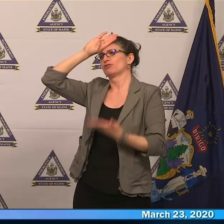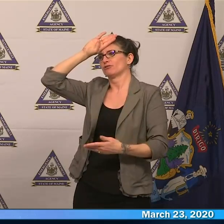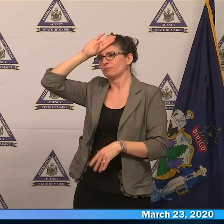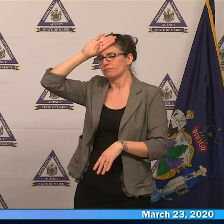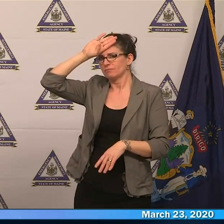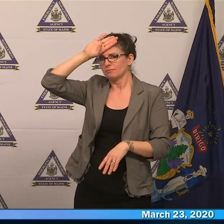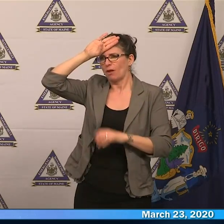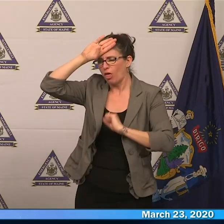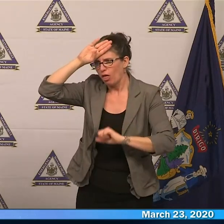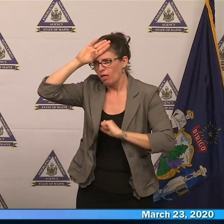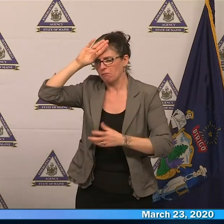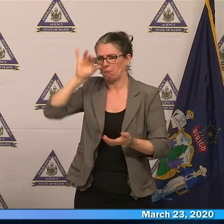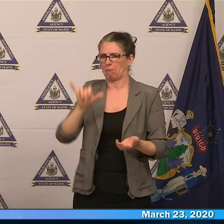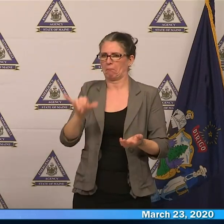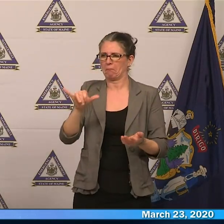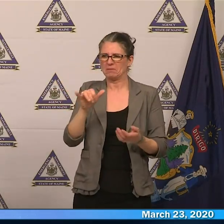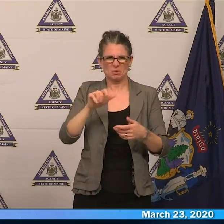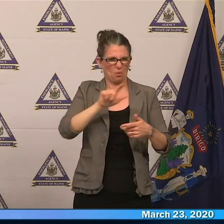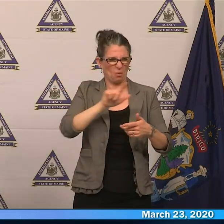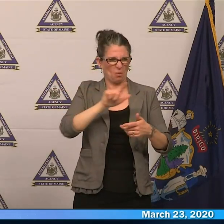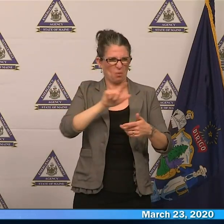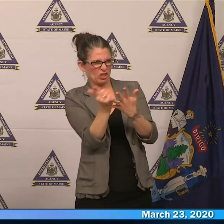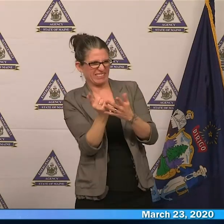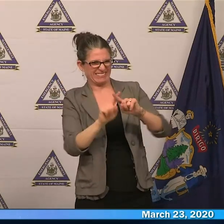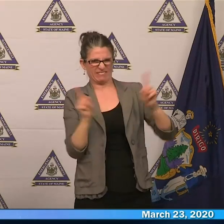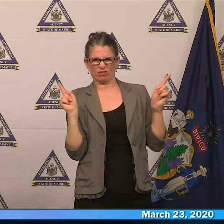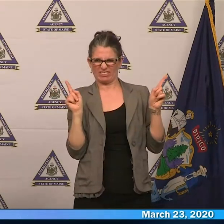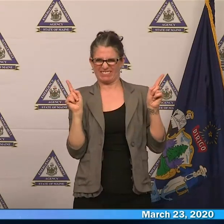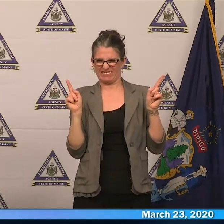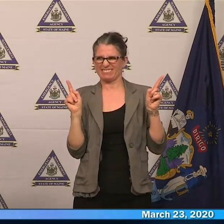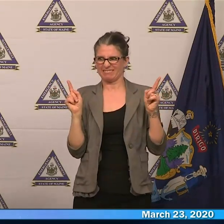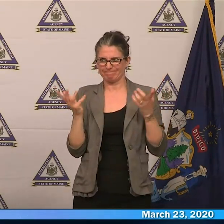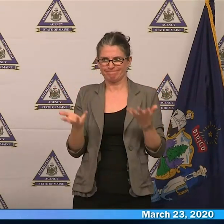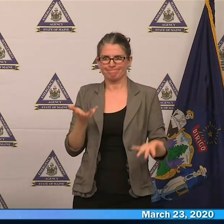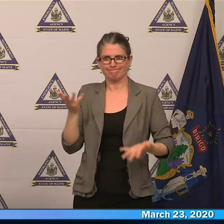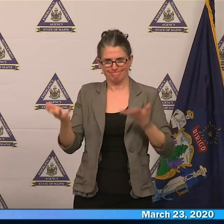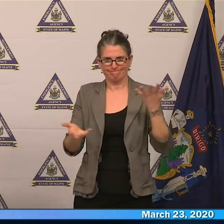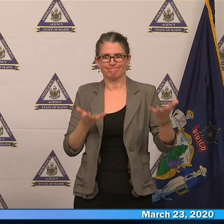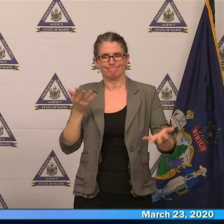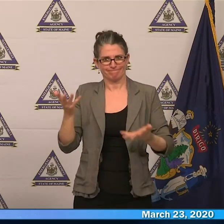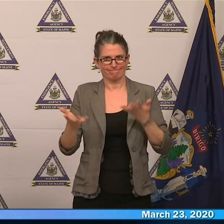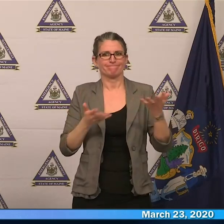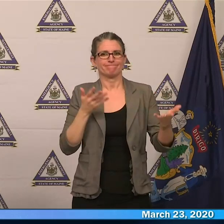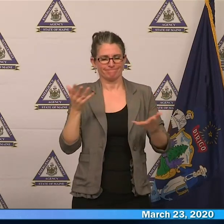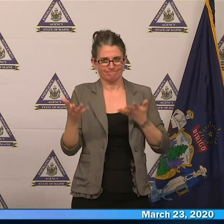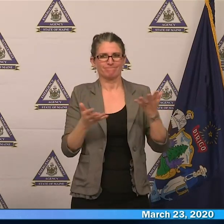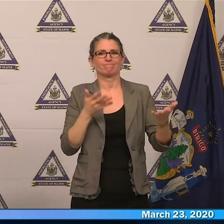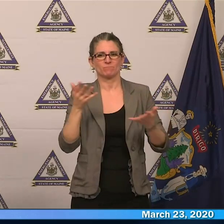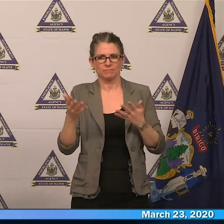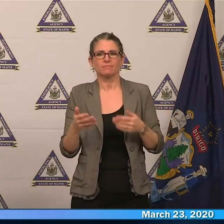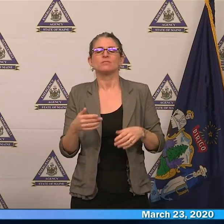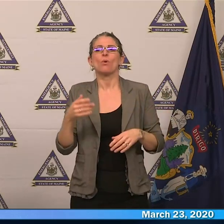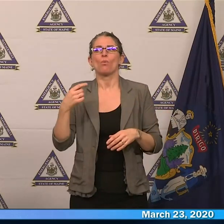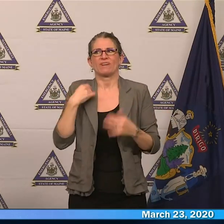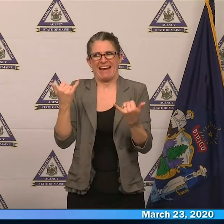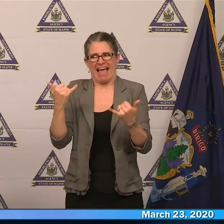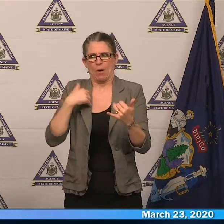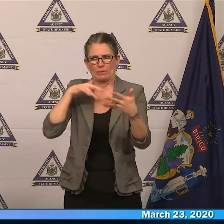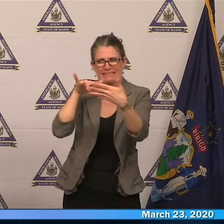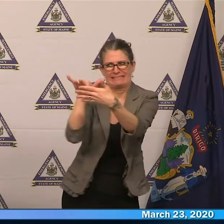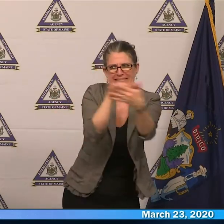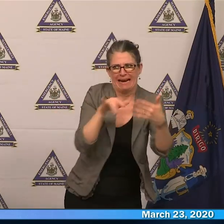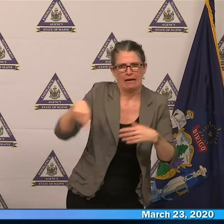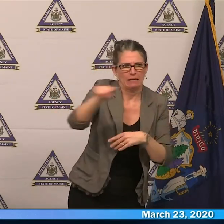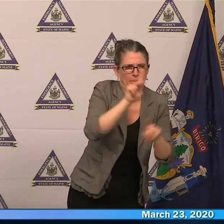might have COVID-19, what percentage of them first have GI symptoms versus respiratory